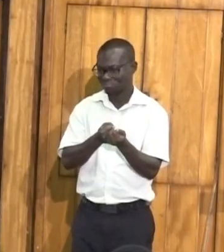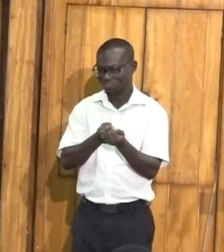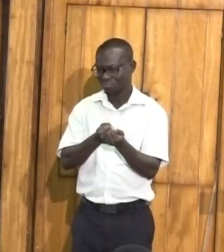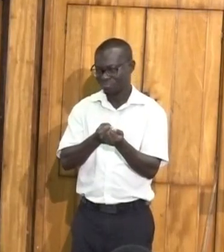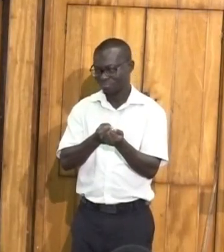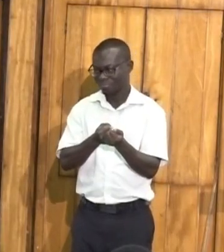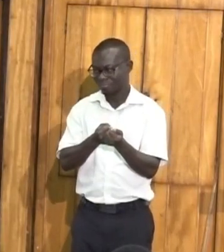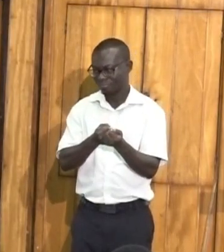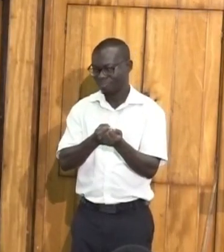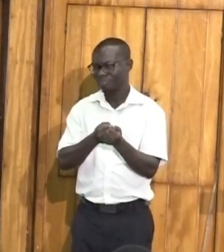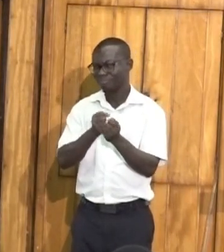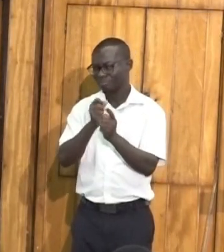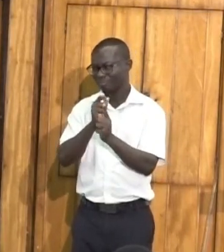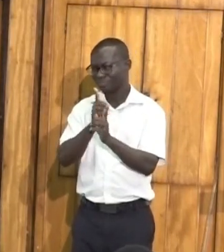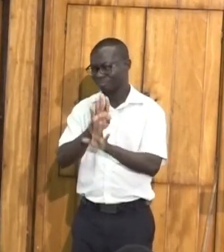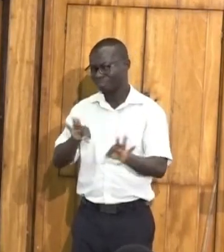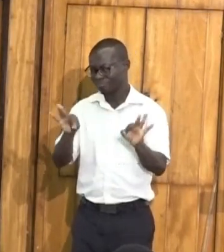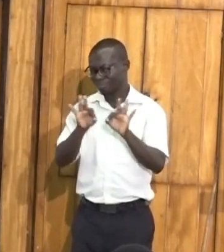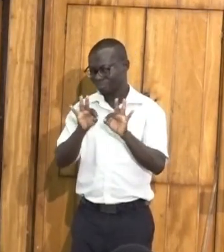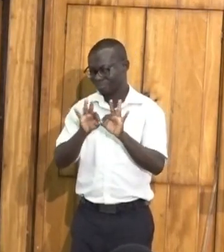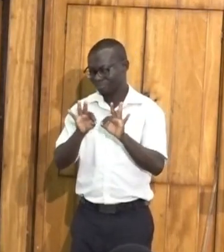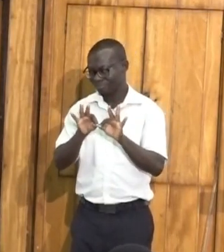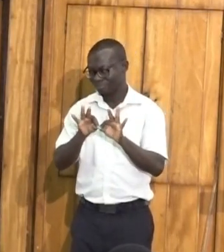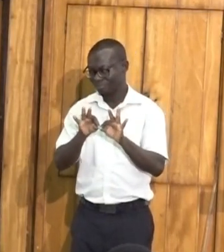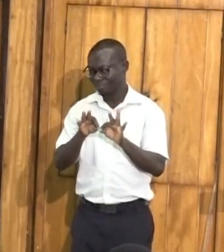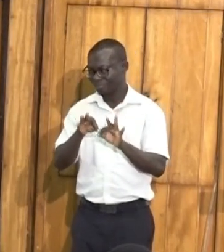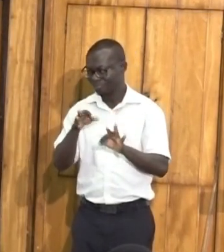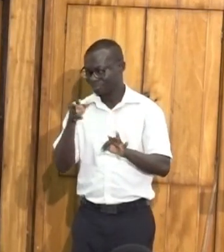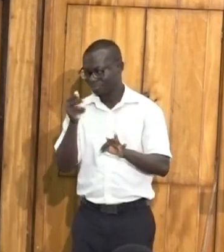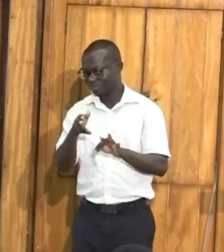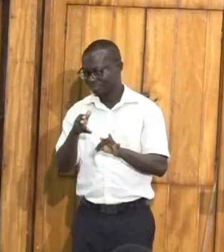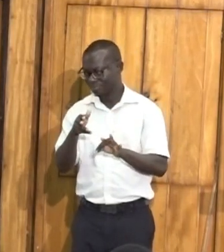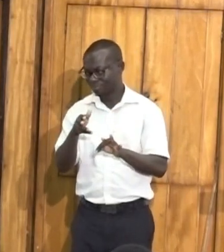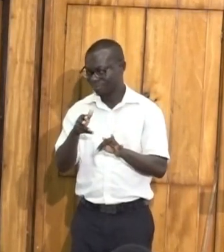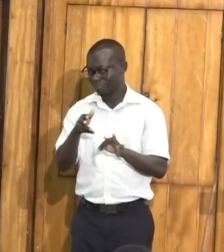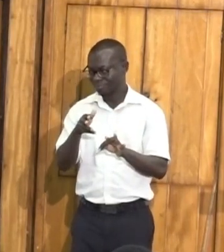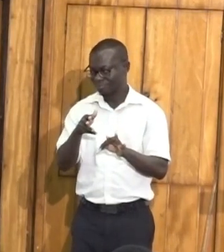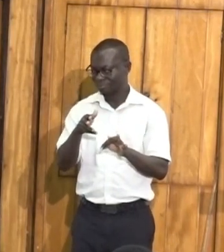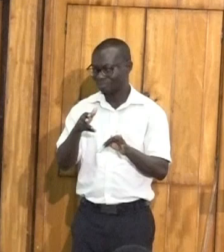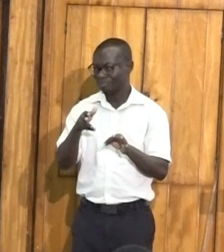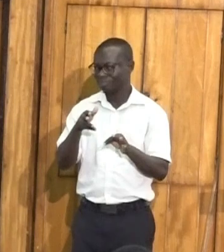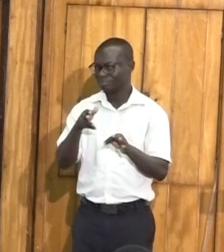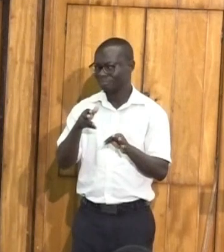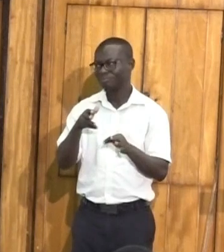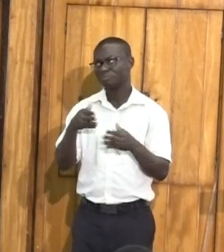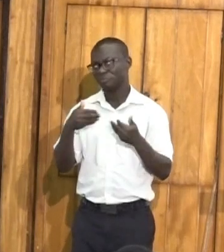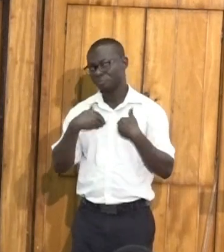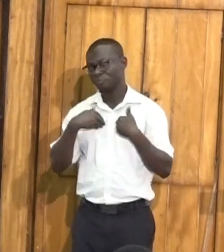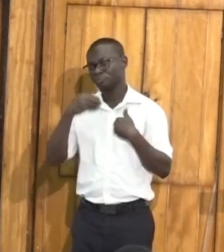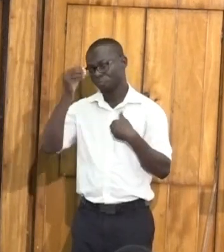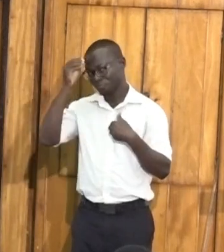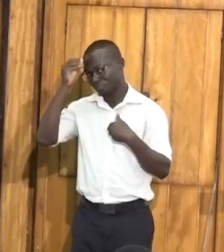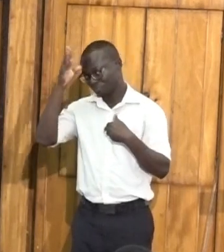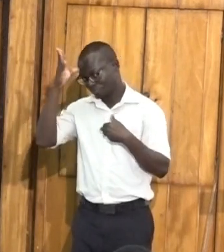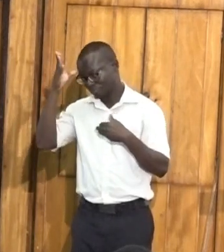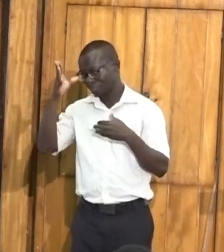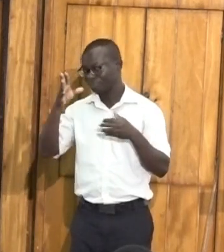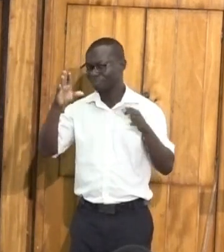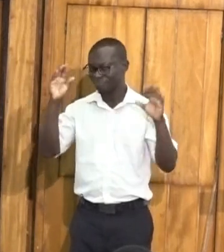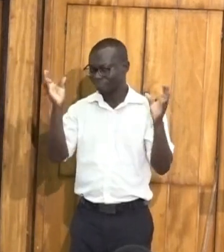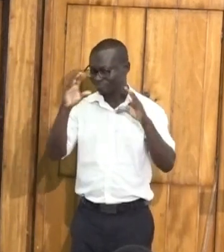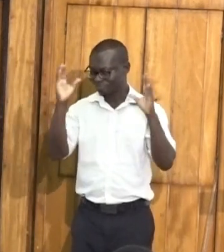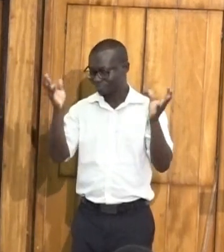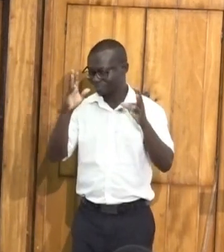the key findings summarized, there's definitely an issue of knowledge gaps. In the conference, you may have